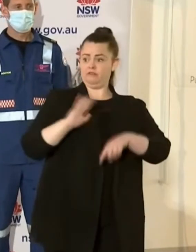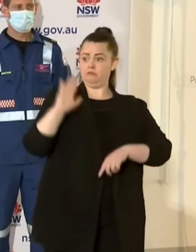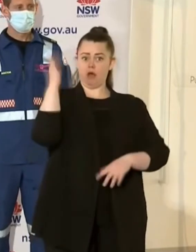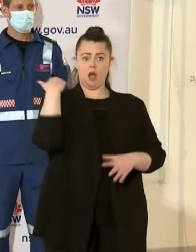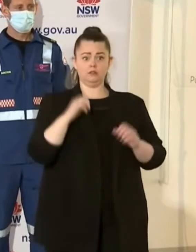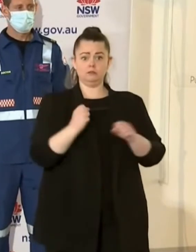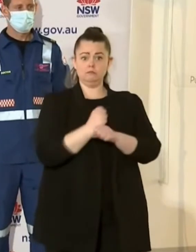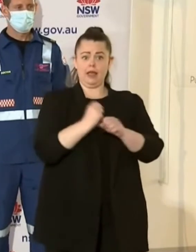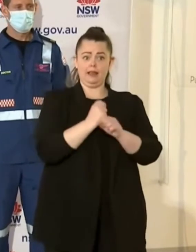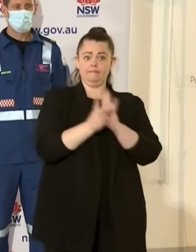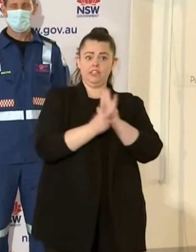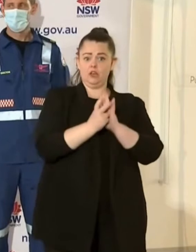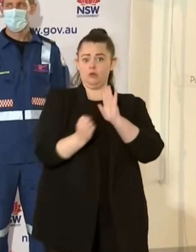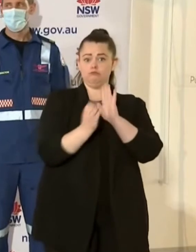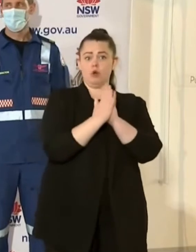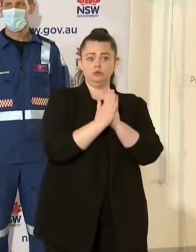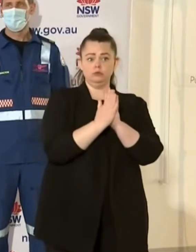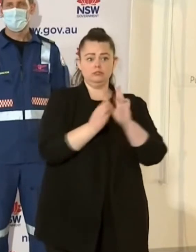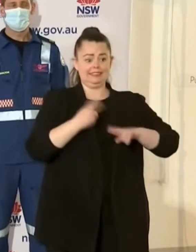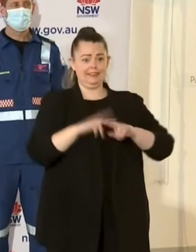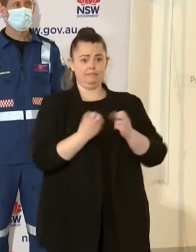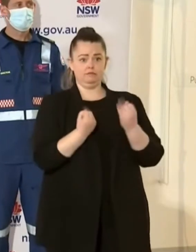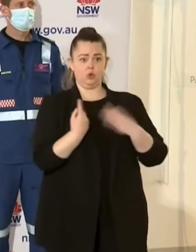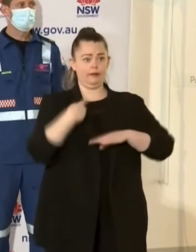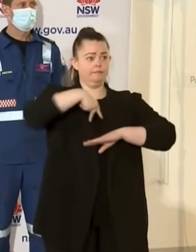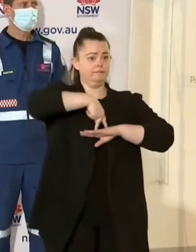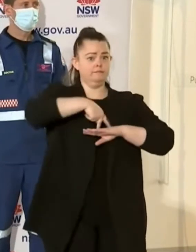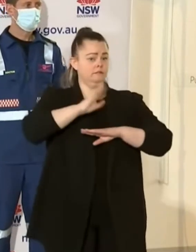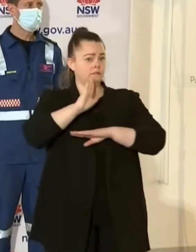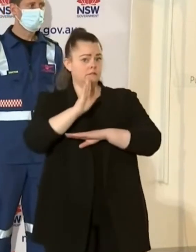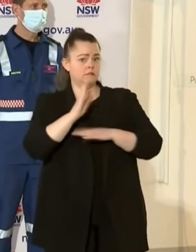it as need be. So let's not harp on that one. Yeah, Lizzie.